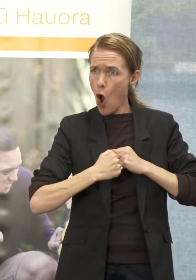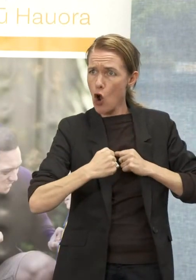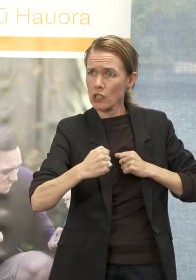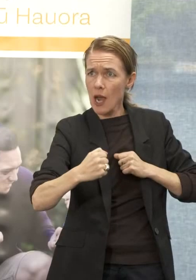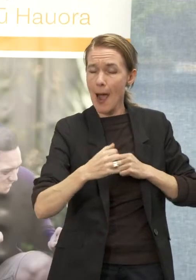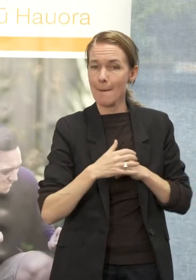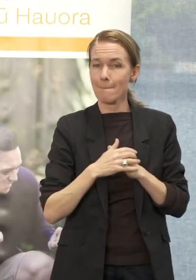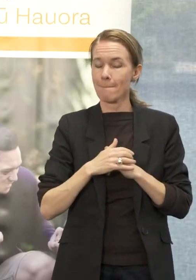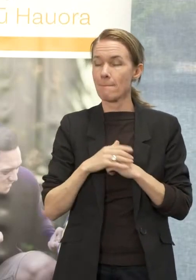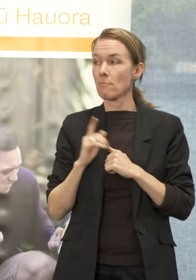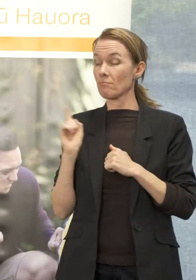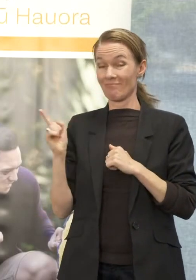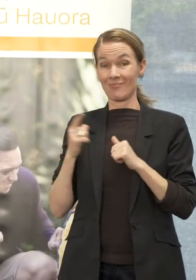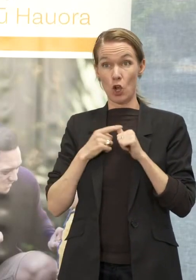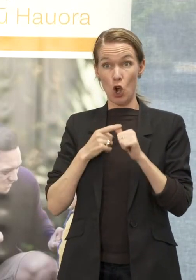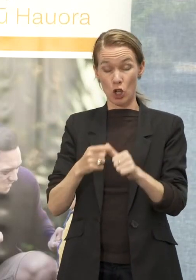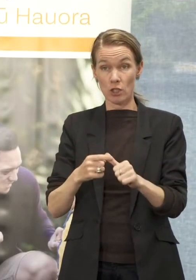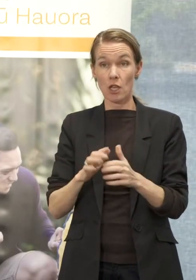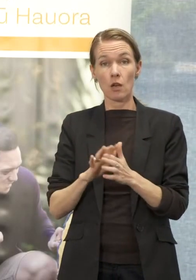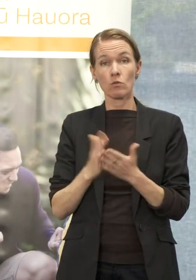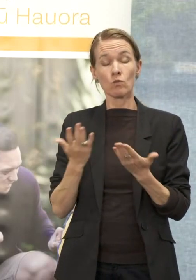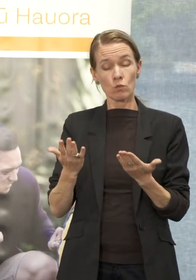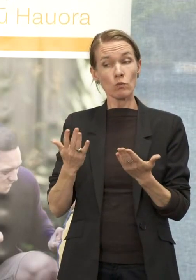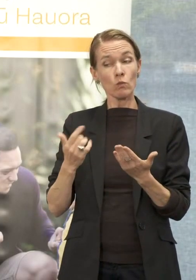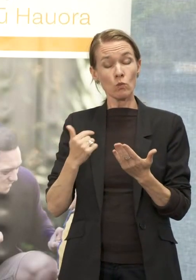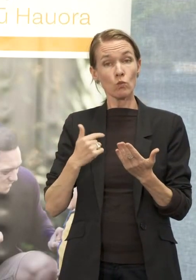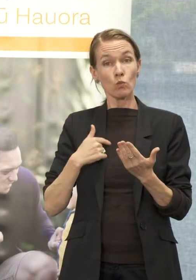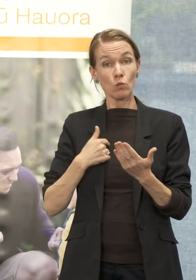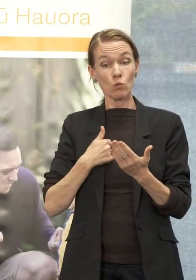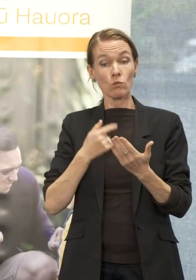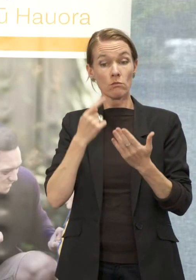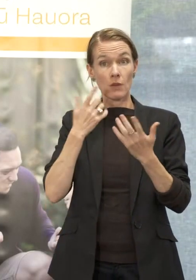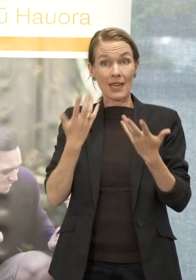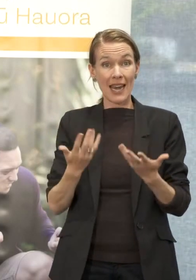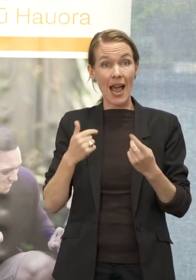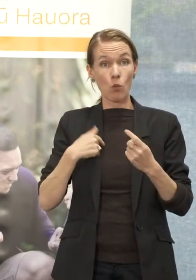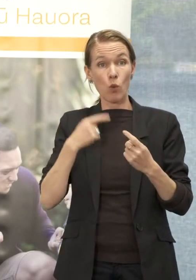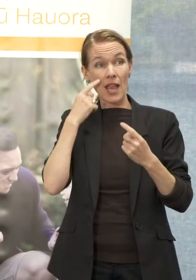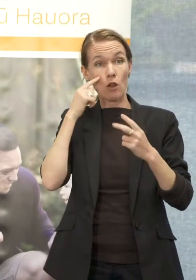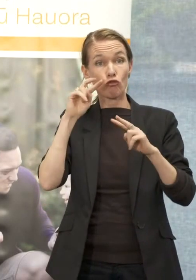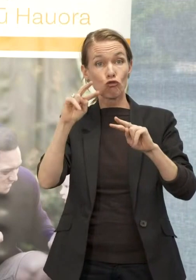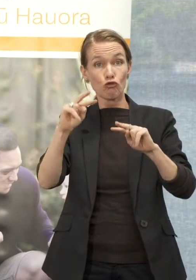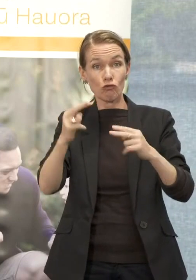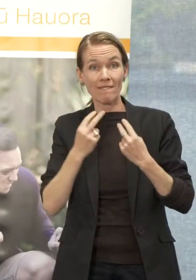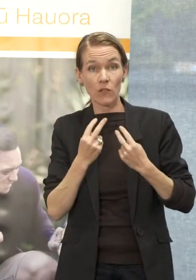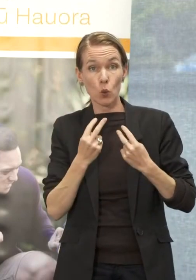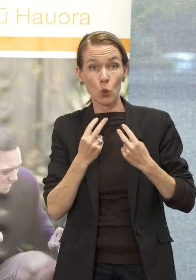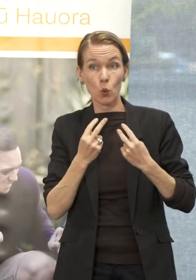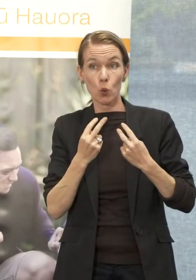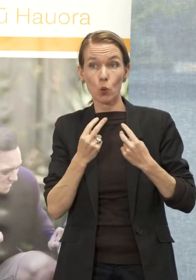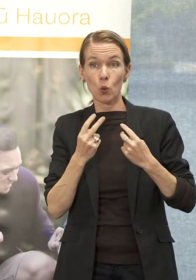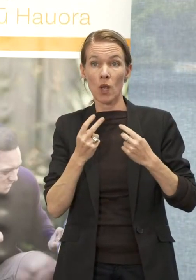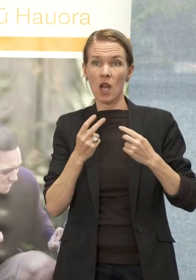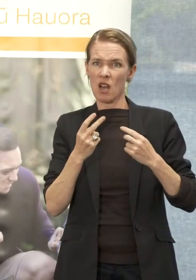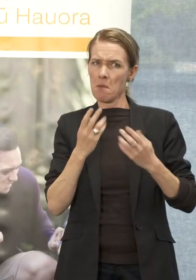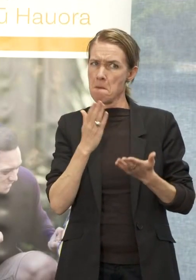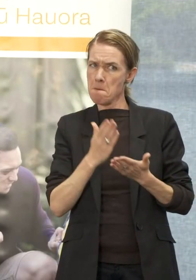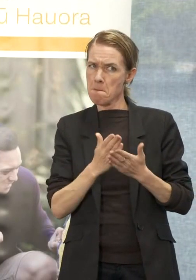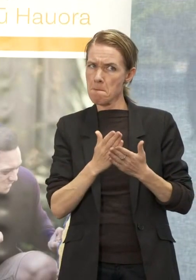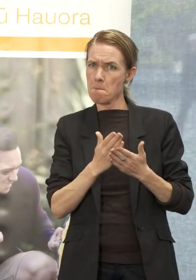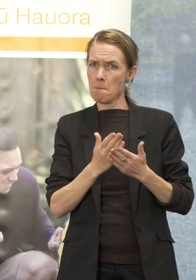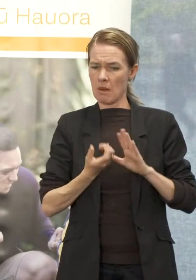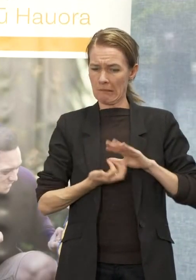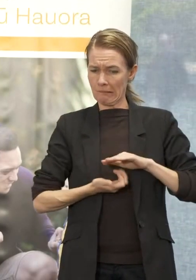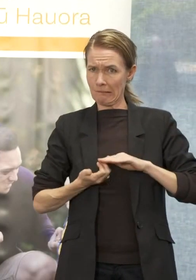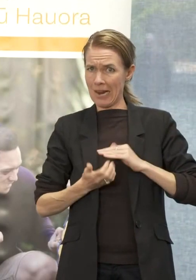advice. We've reviewed the evidence around the maximum incubation period, and so we'll still